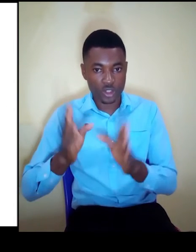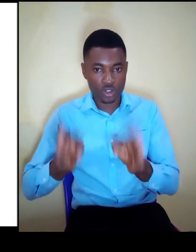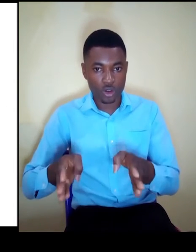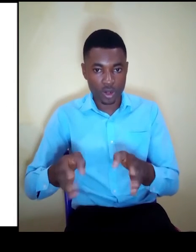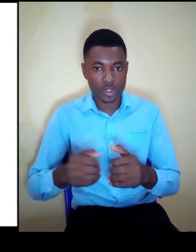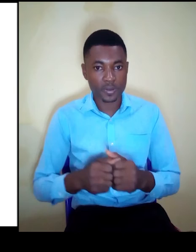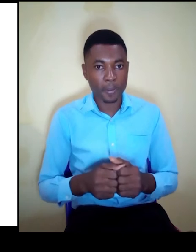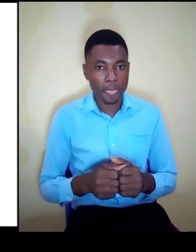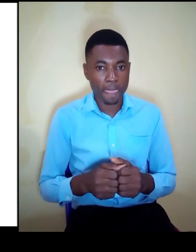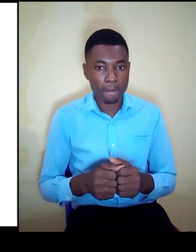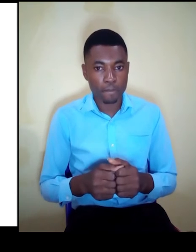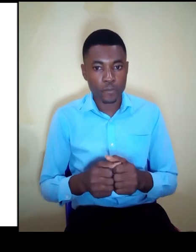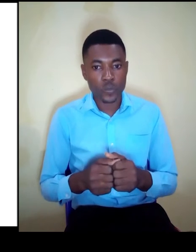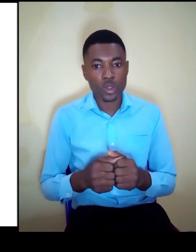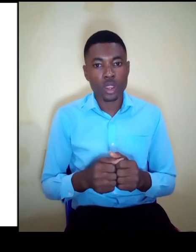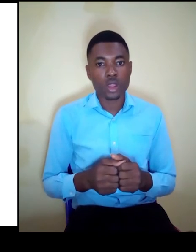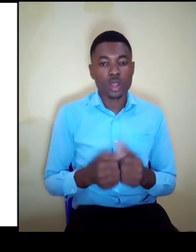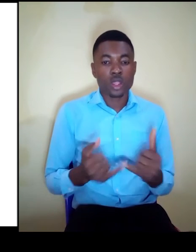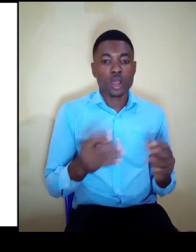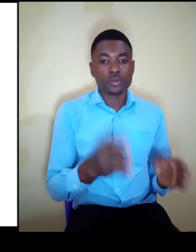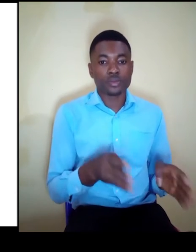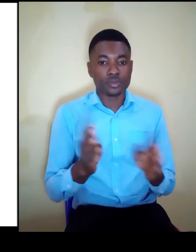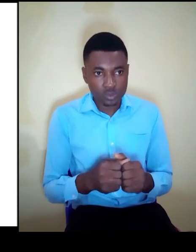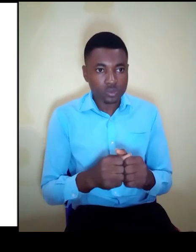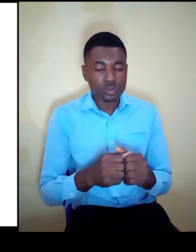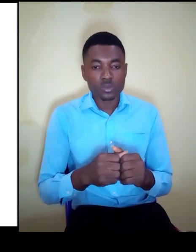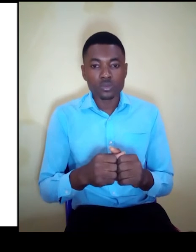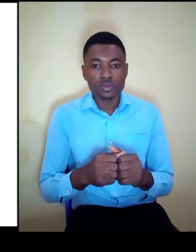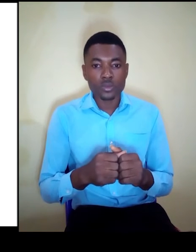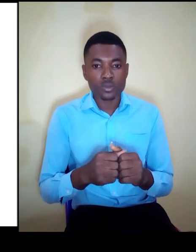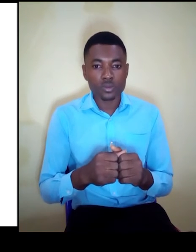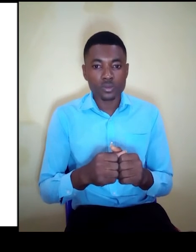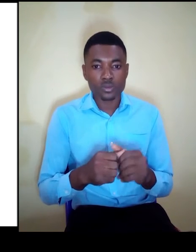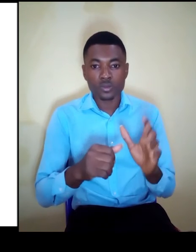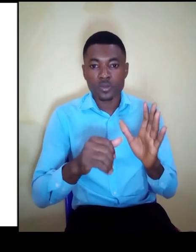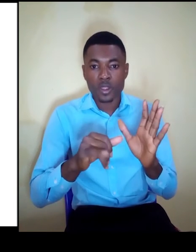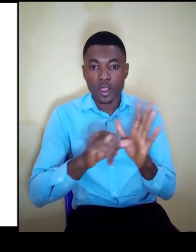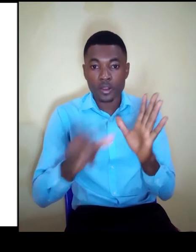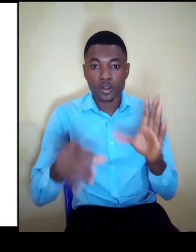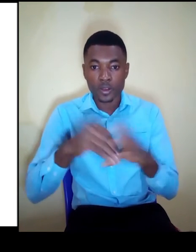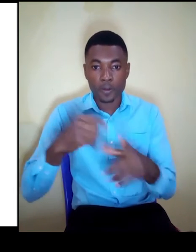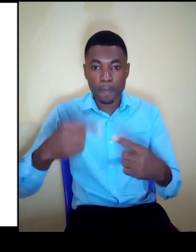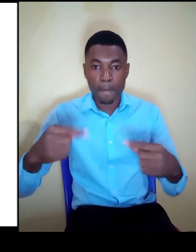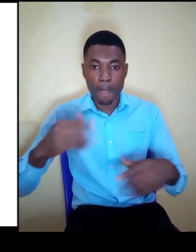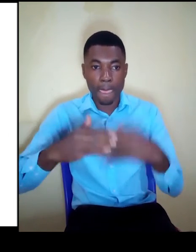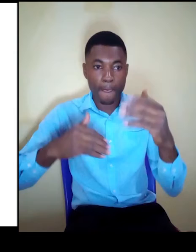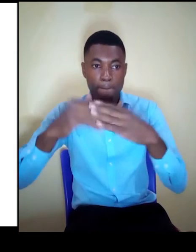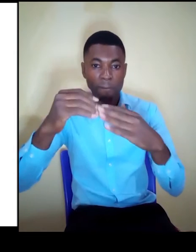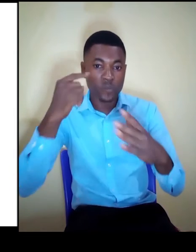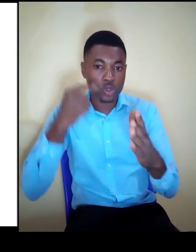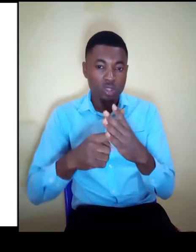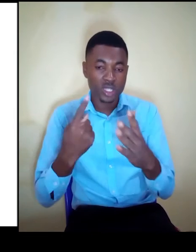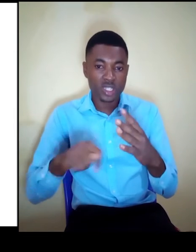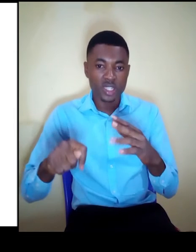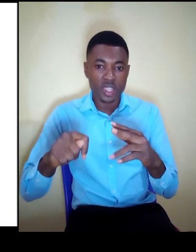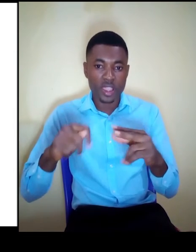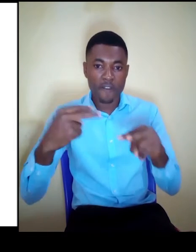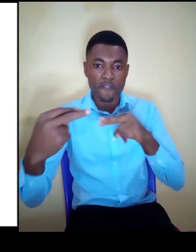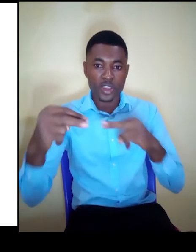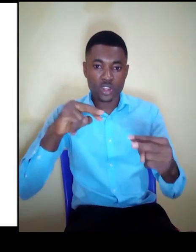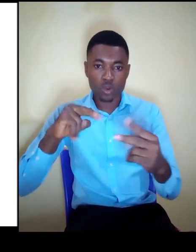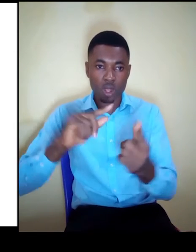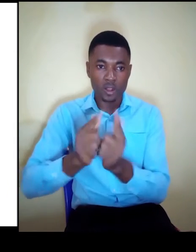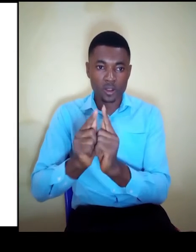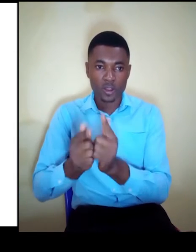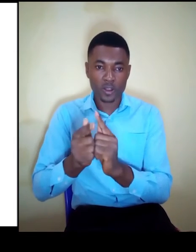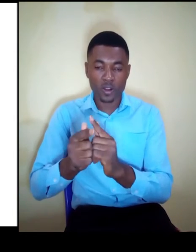iconicity in grammatical construction. So we see that the visual encoding of items in the spatial domain in